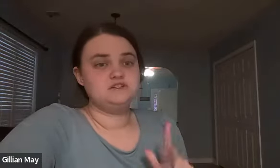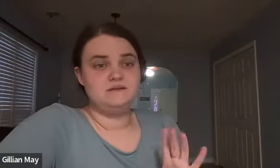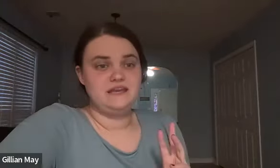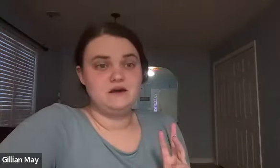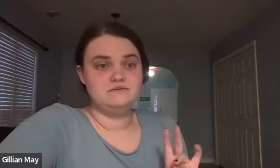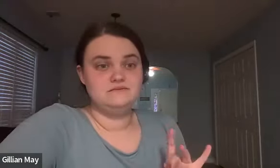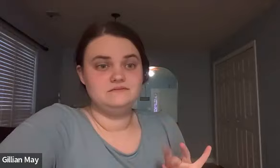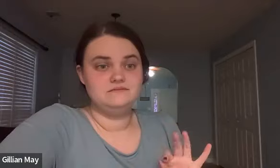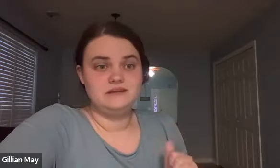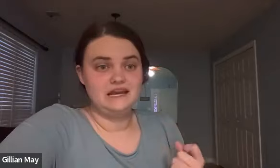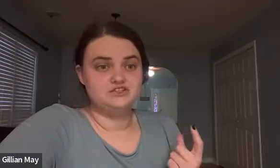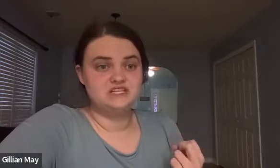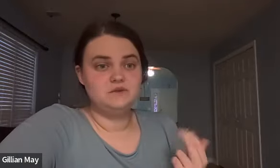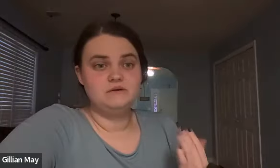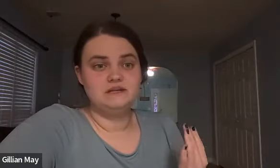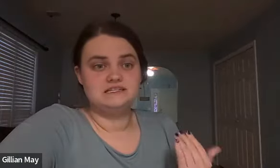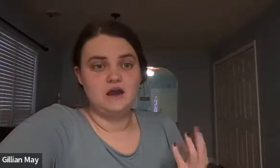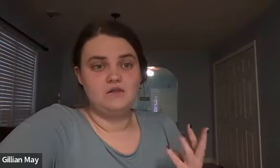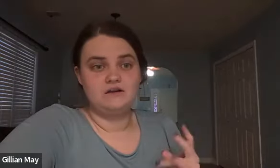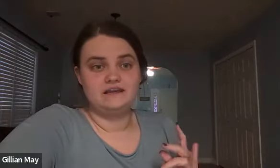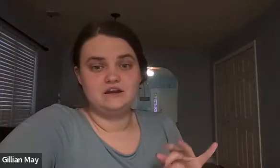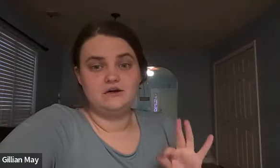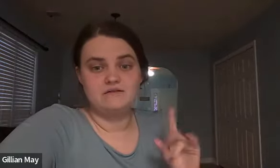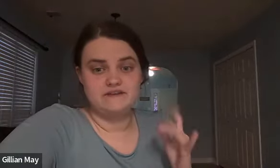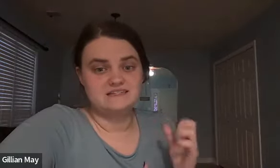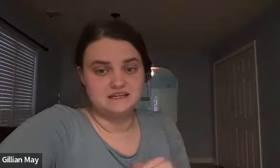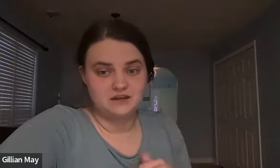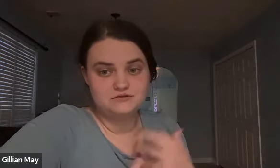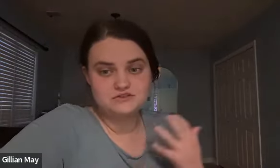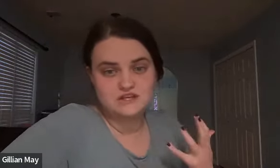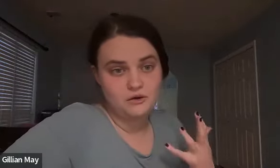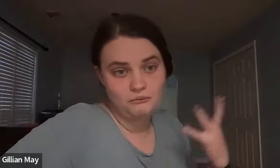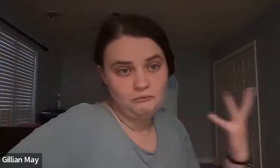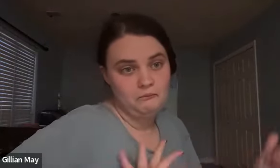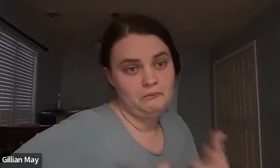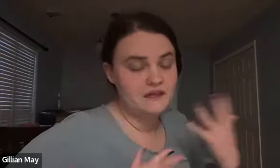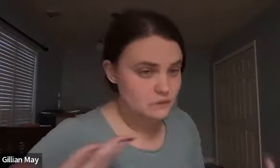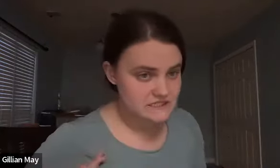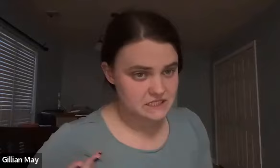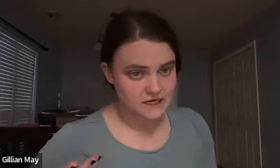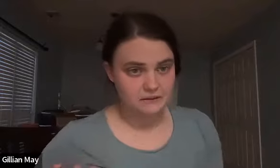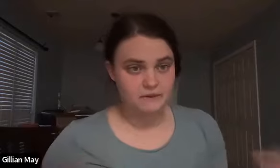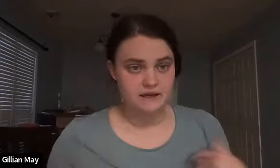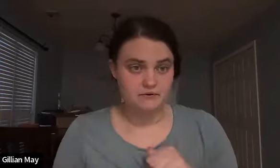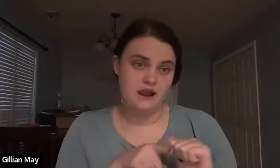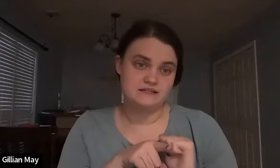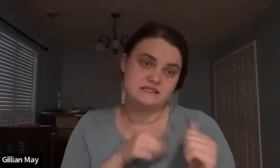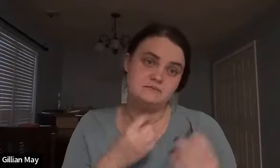randomly count. Like and I'll just keep going and seeing how long I can go or how fast I can go. So that's always a great way to practice